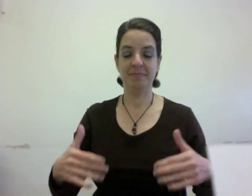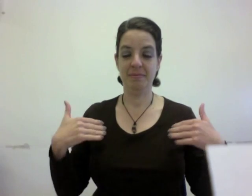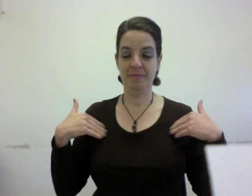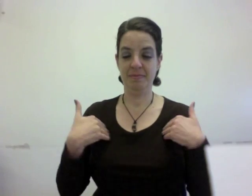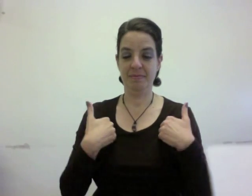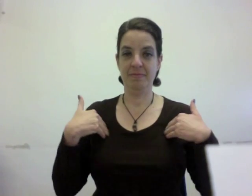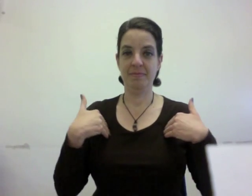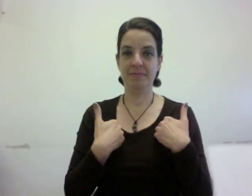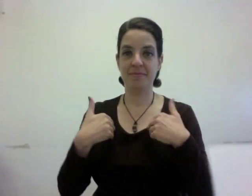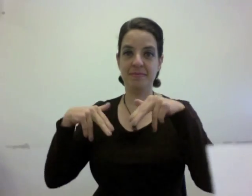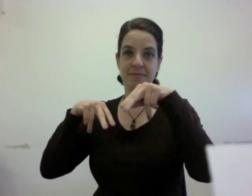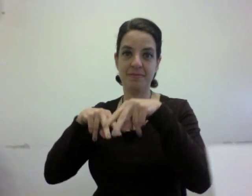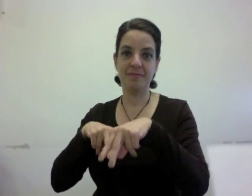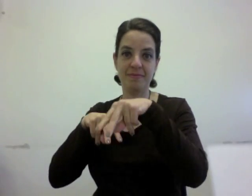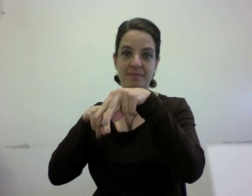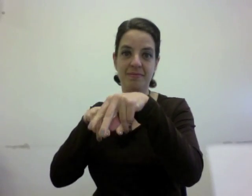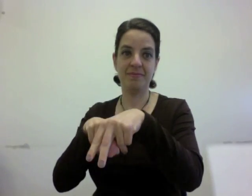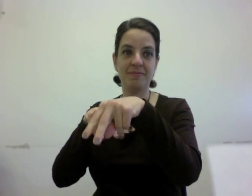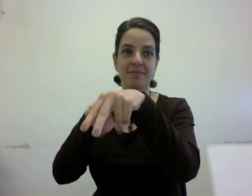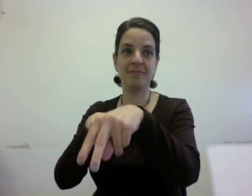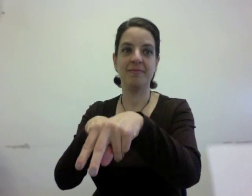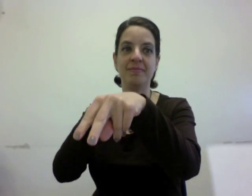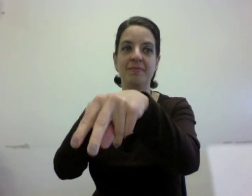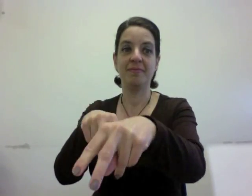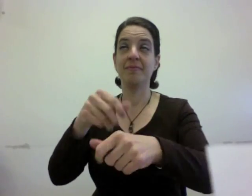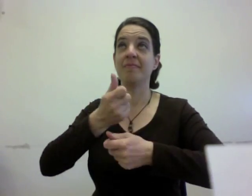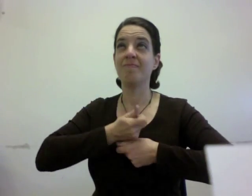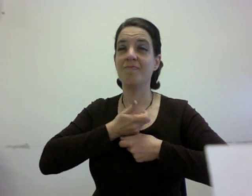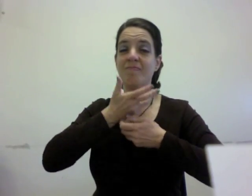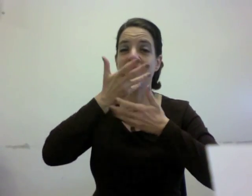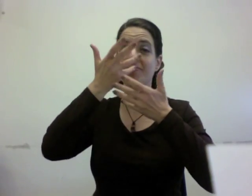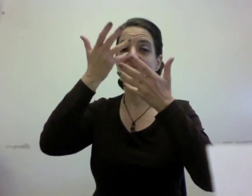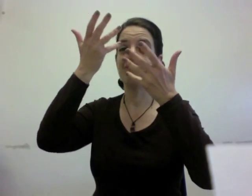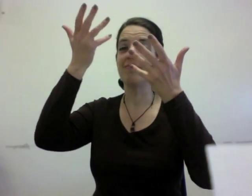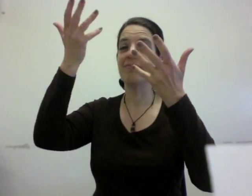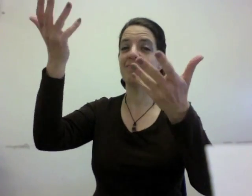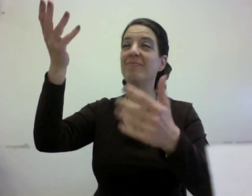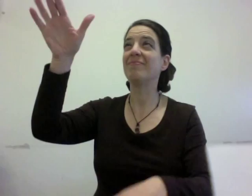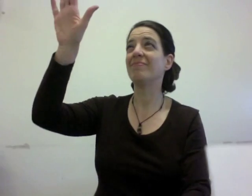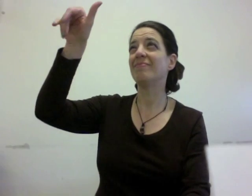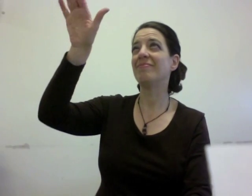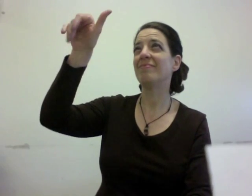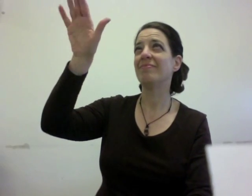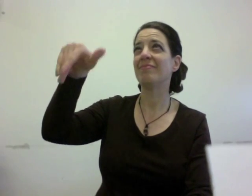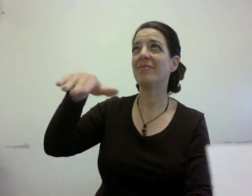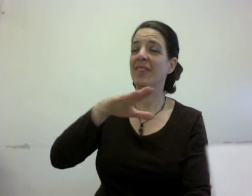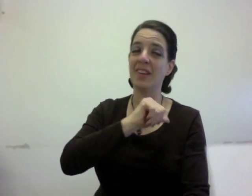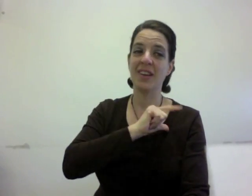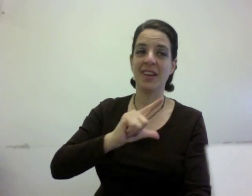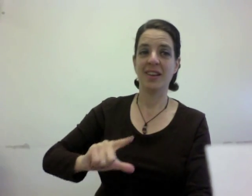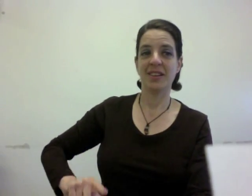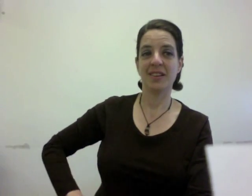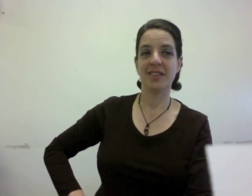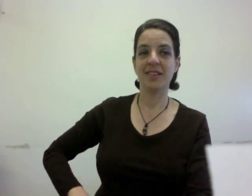marched in the animals two by two, and he called out as they went through, "Hey Lord, I got your